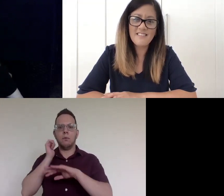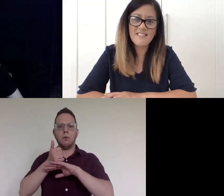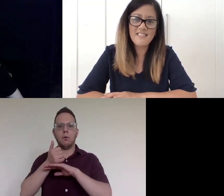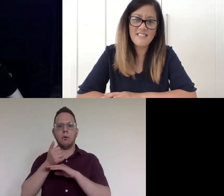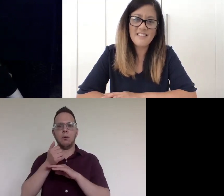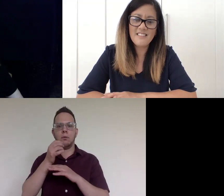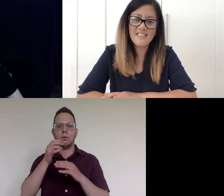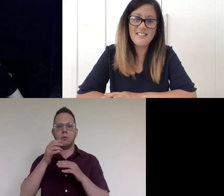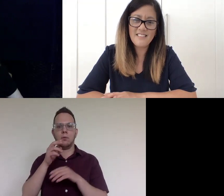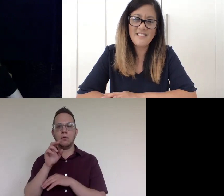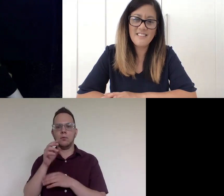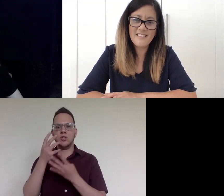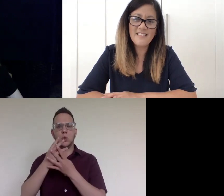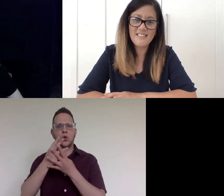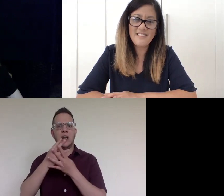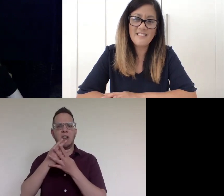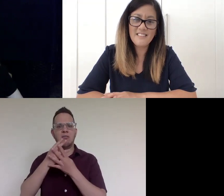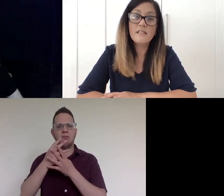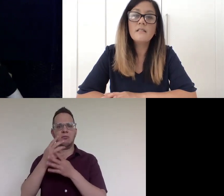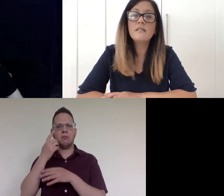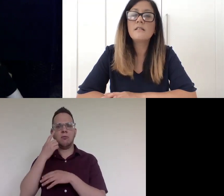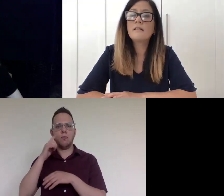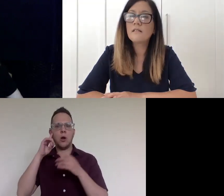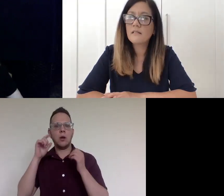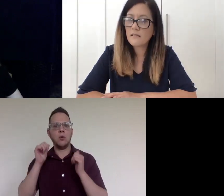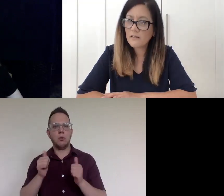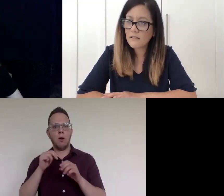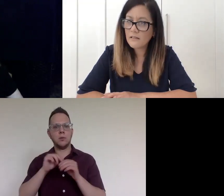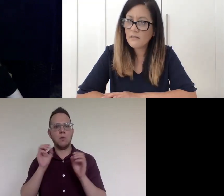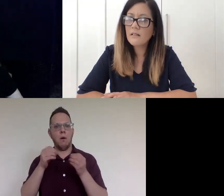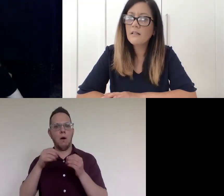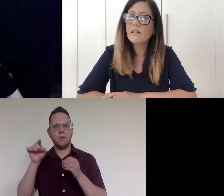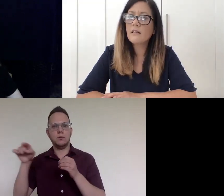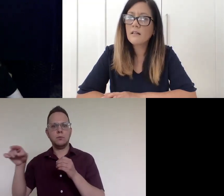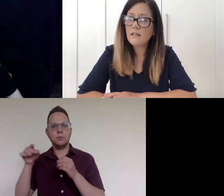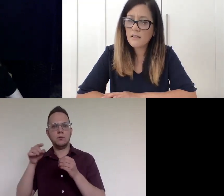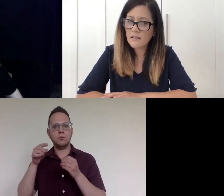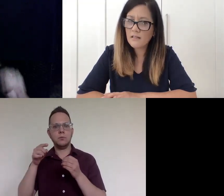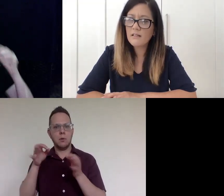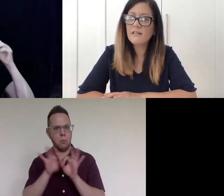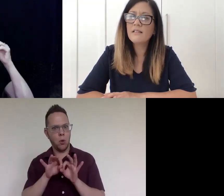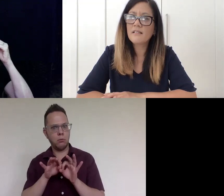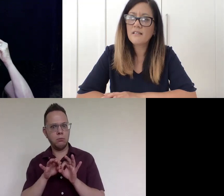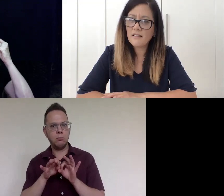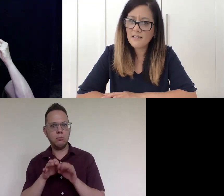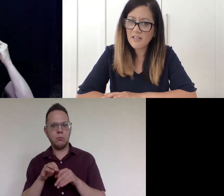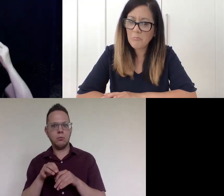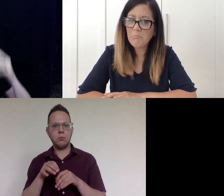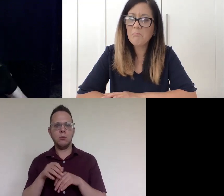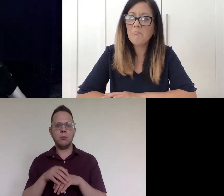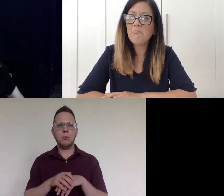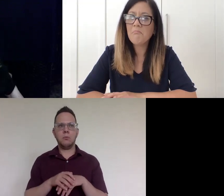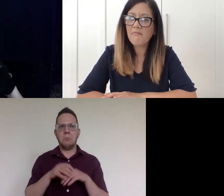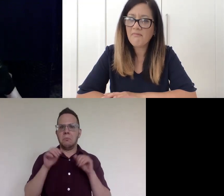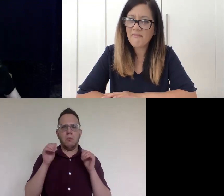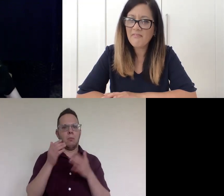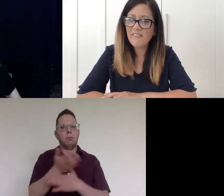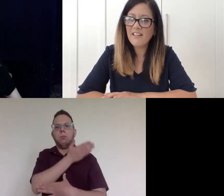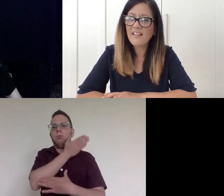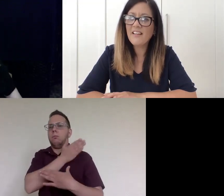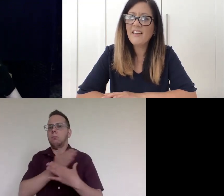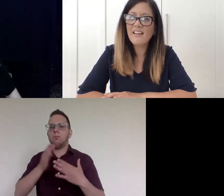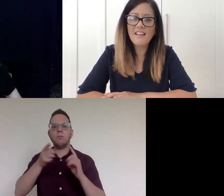And it wasn't extensive, but we have a little bit of research on having a screening for hearing loss. The screenings could happen at